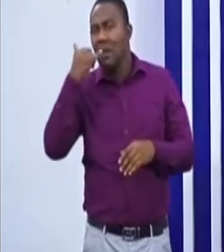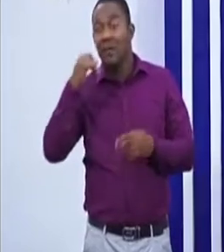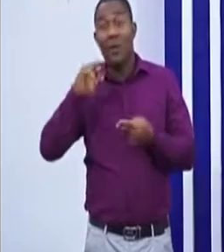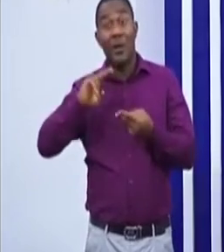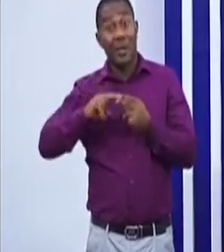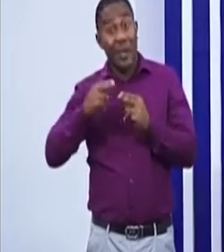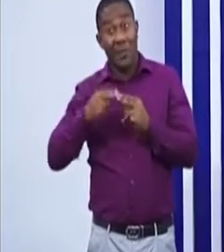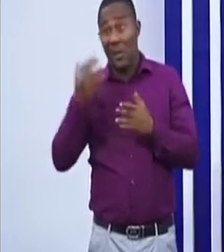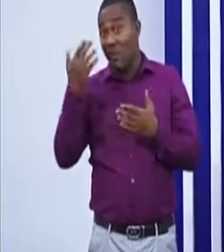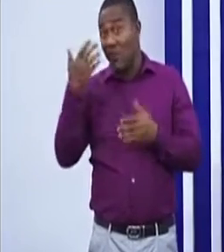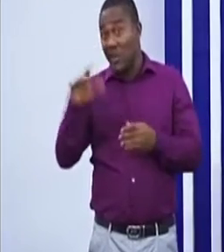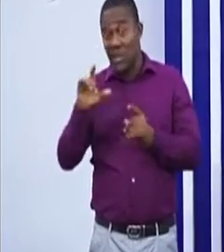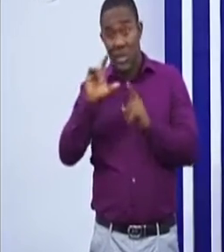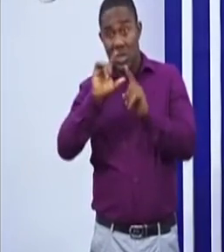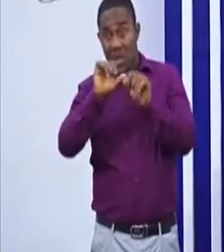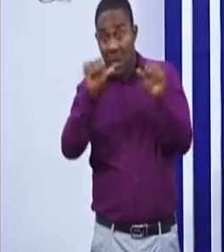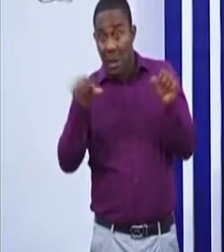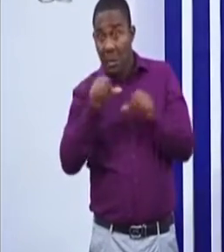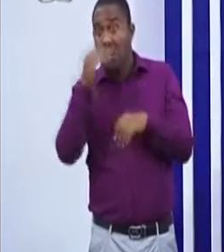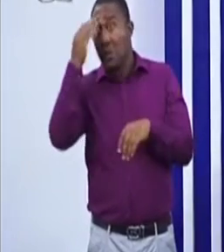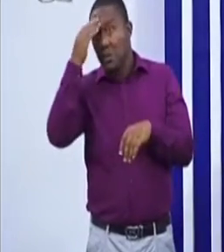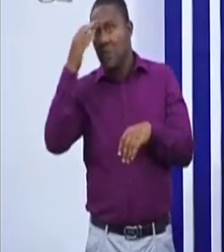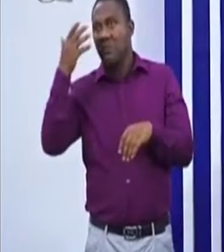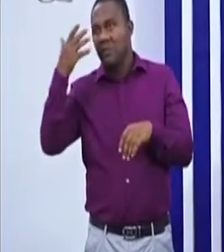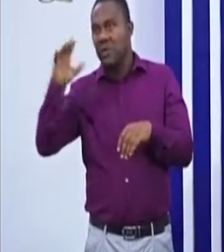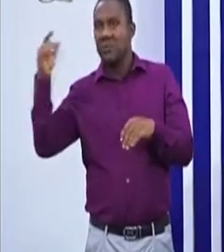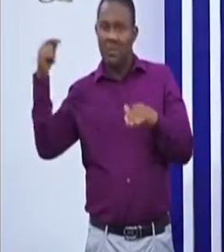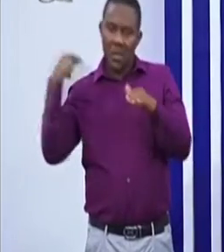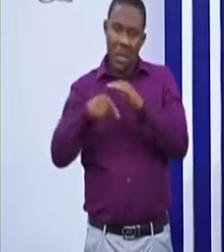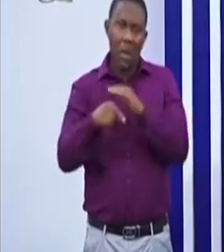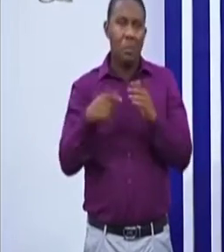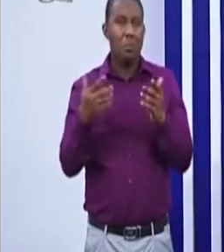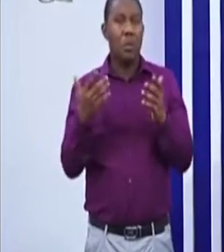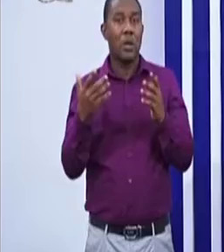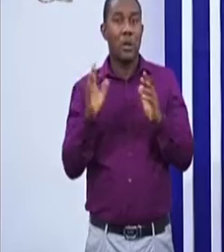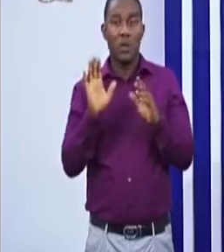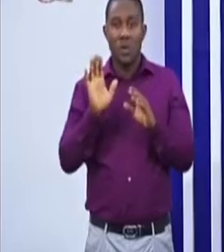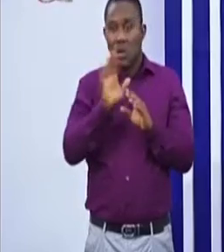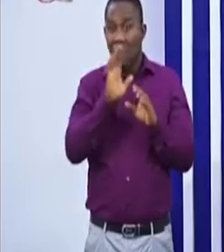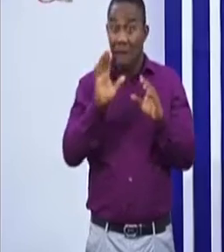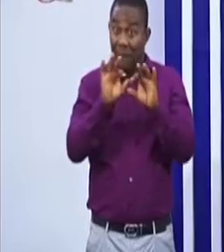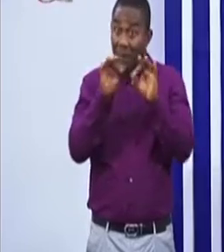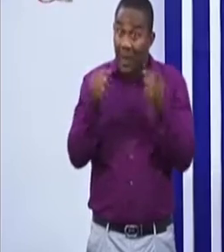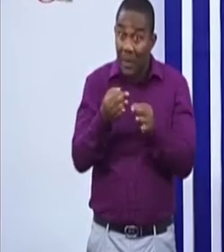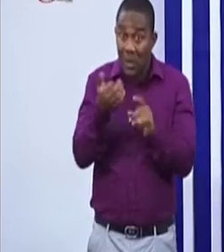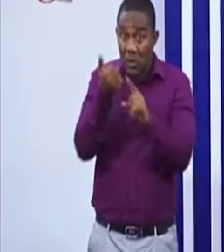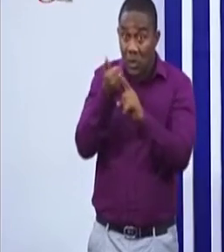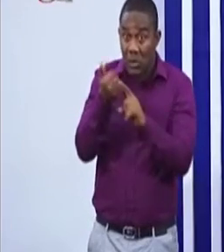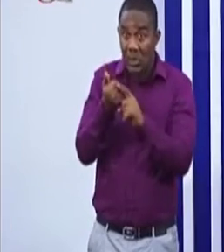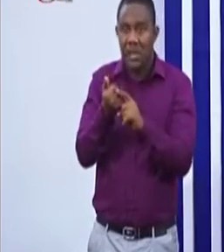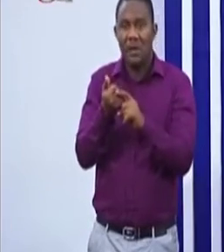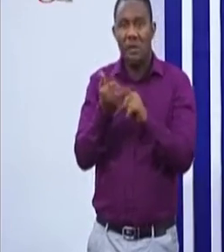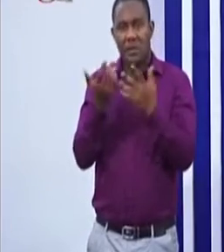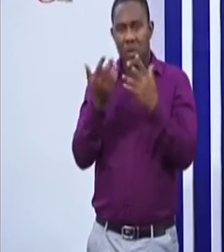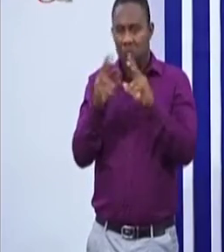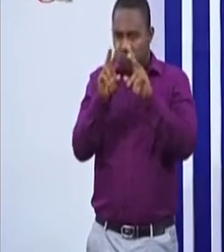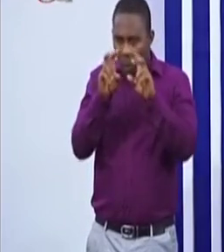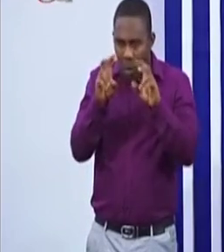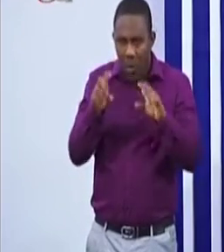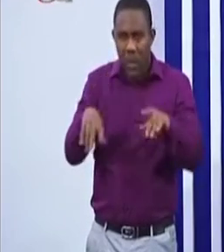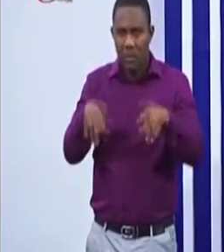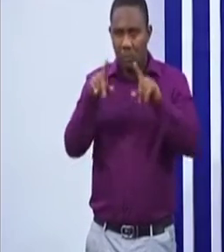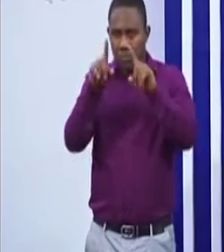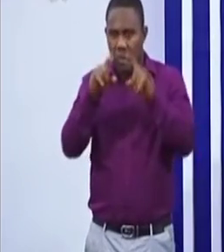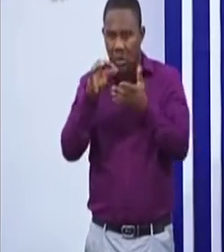ana ohia yɛhu a yaba abɛhwɛ wo ne wabusuafoɔ ne nyinaa wo ne wɔn ti efie mu no yɛteki